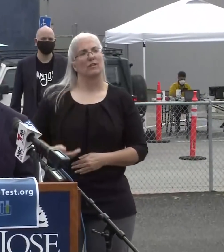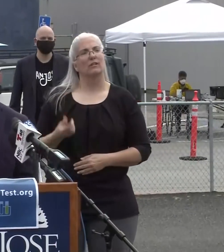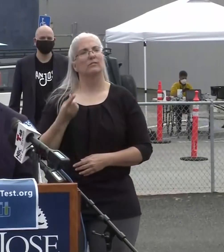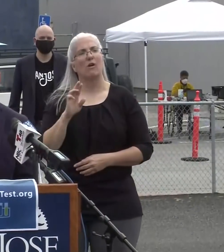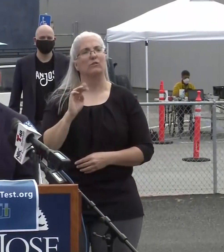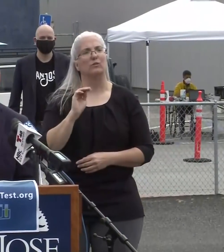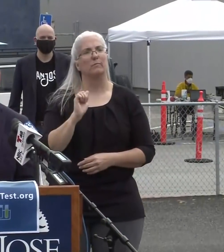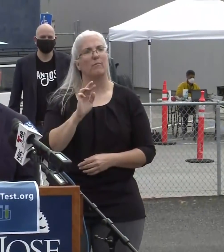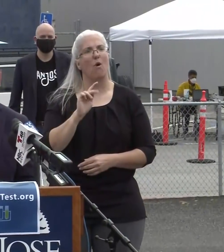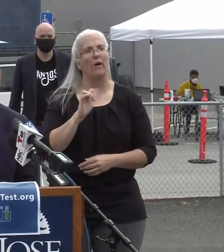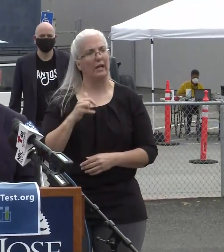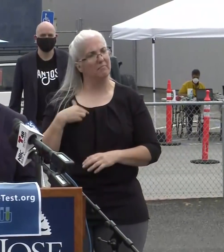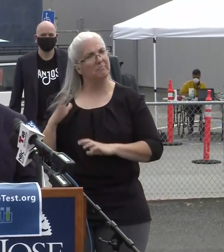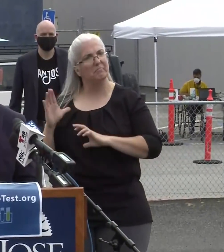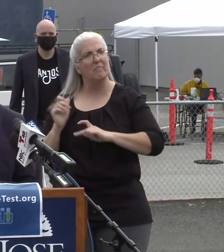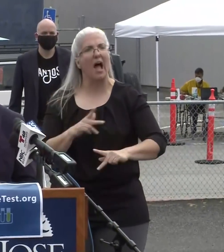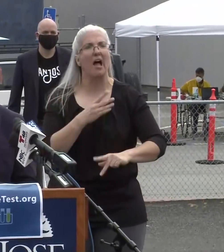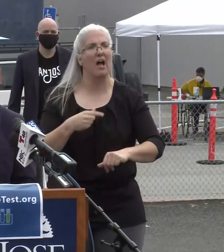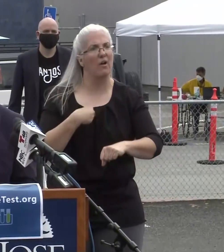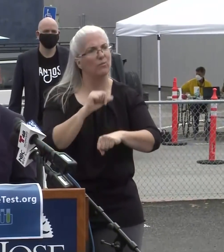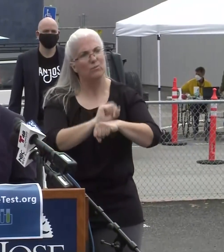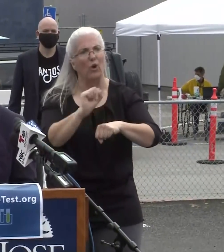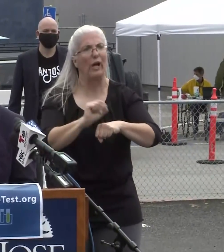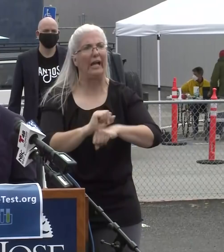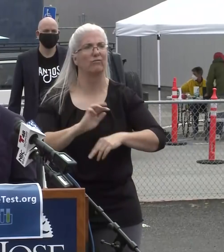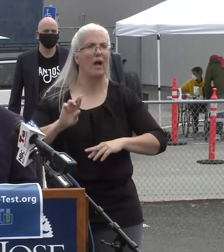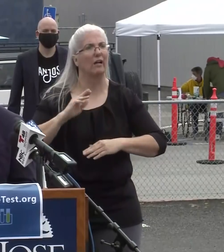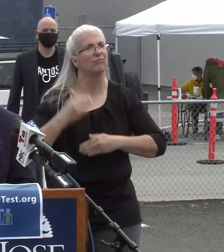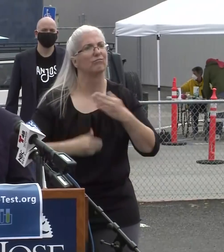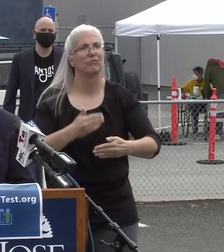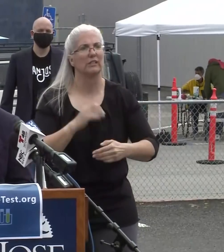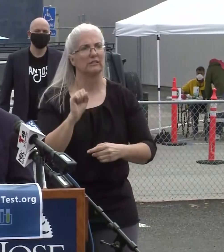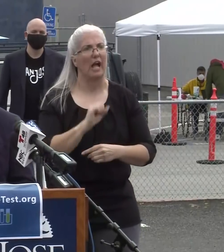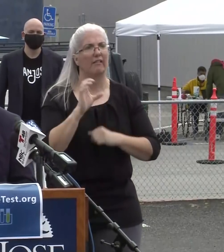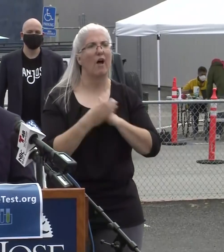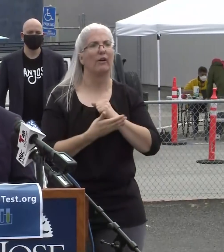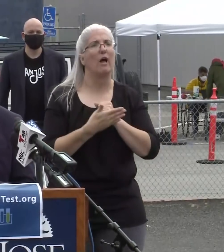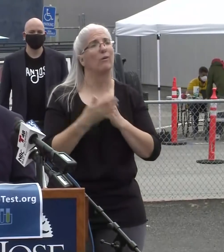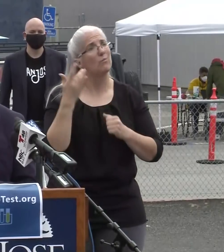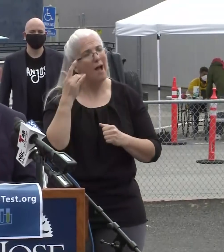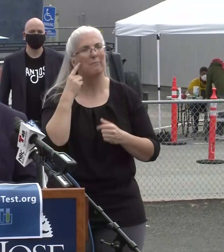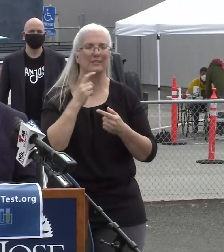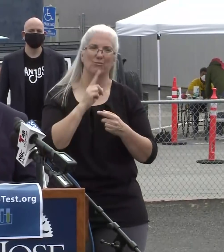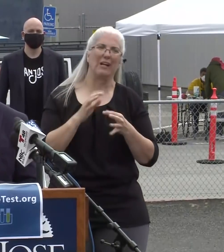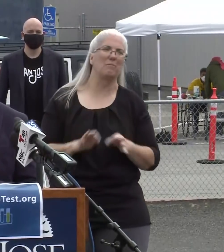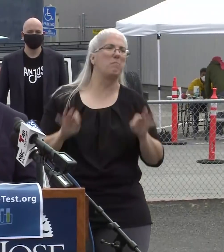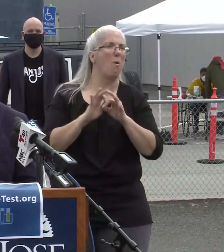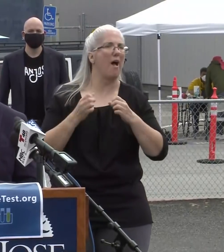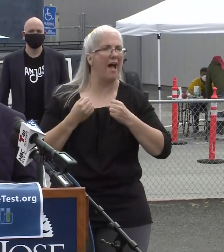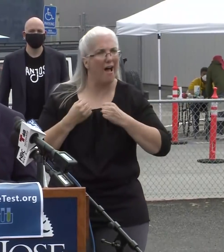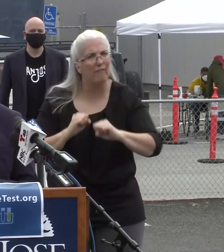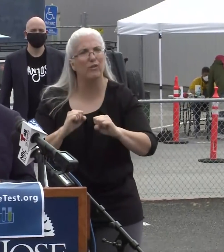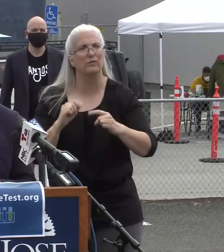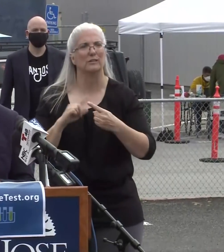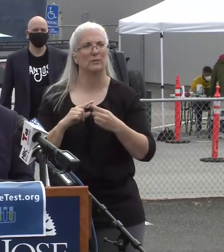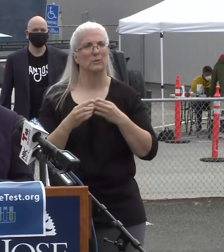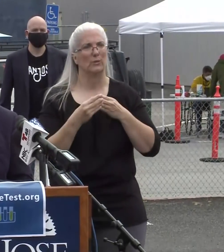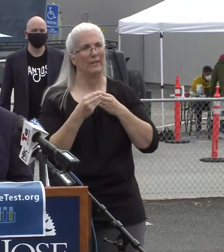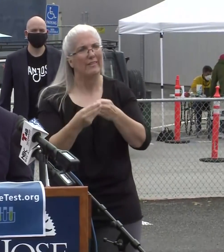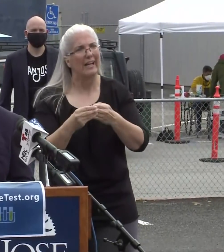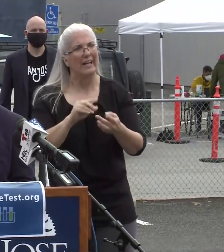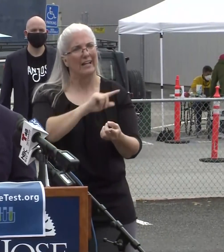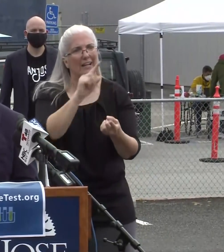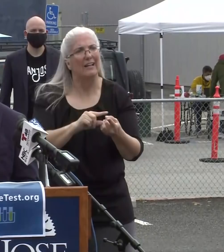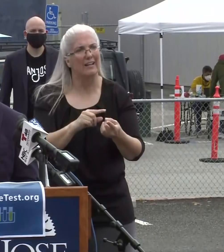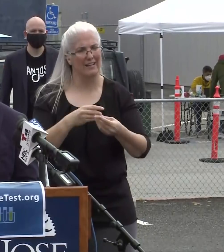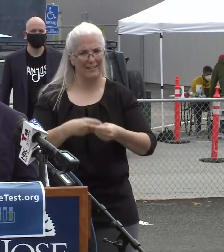work in Santa Clara County so I can help out in this really important effort regarding mobilizing our testing